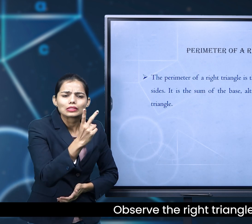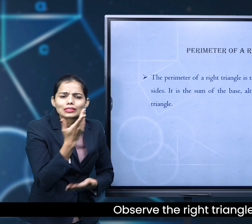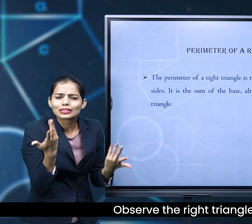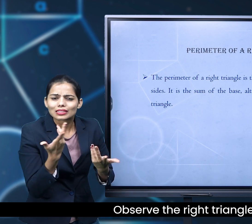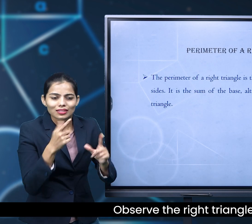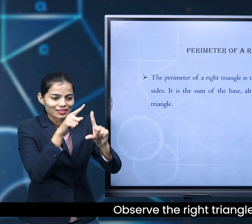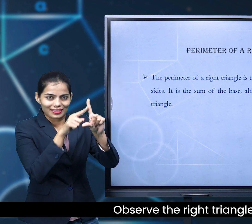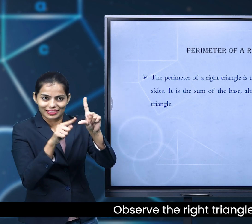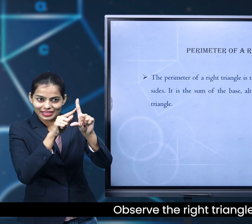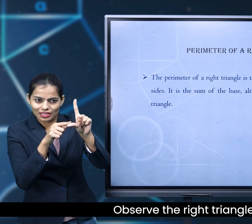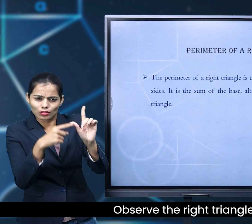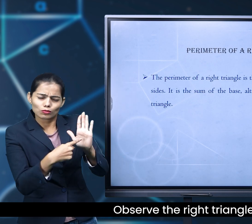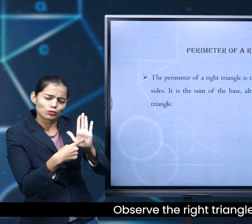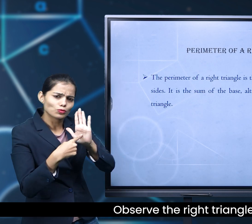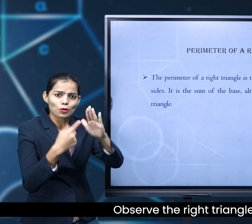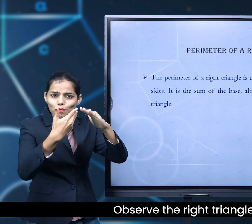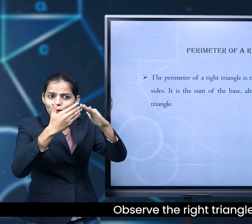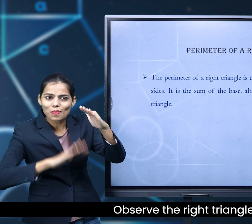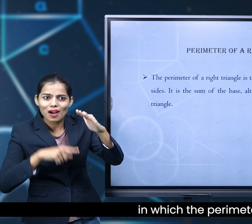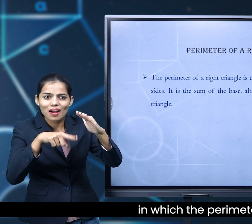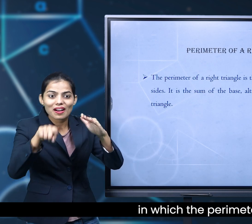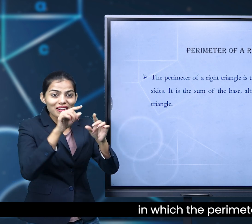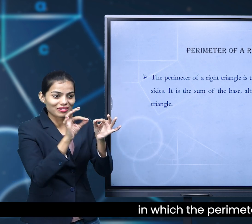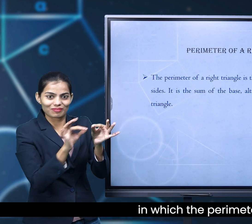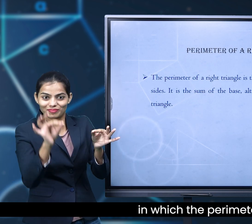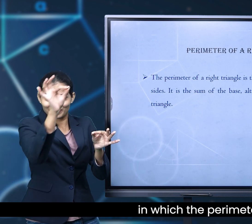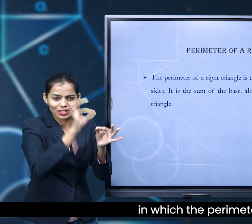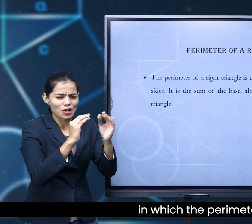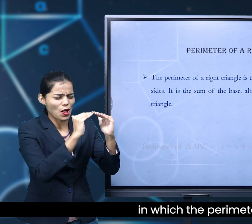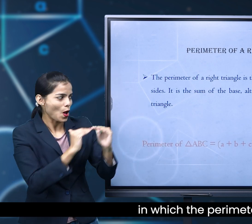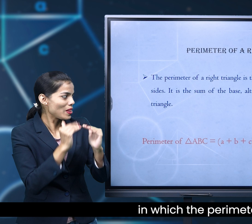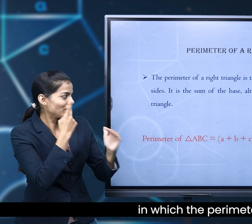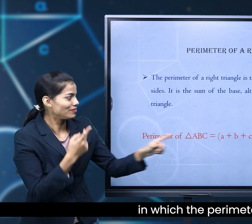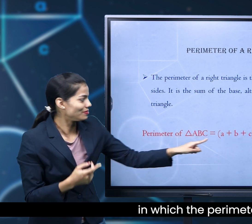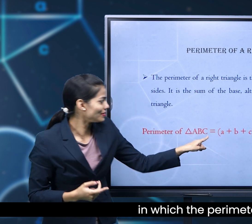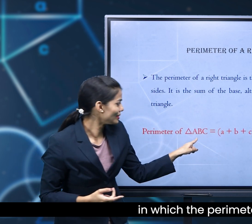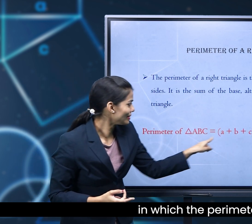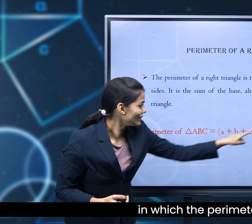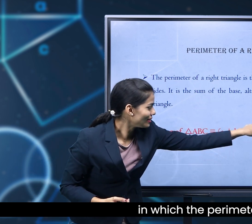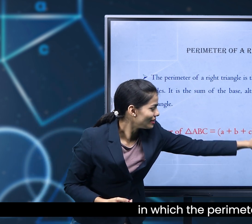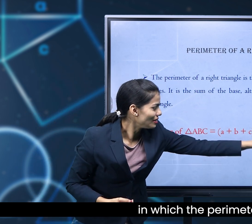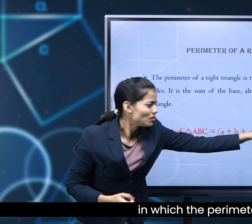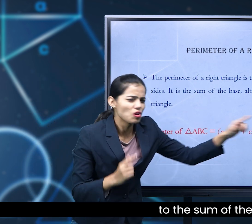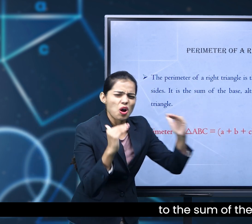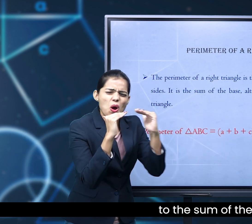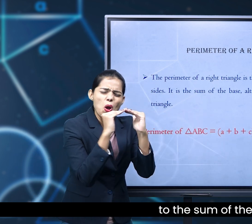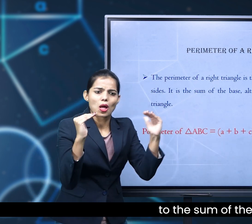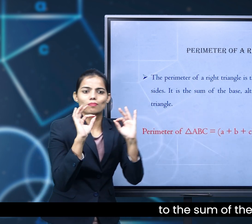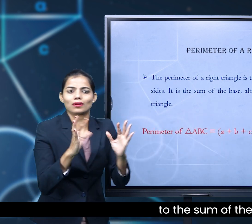Observe the right triangle shown below, in which the perimeter is equal to the sum of the